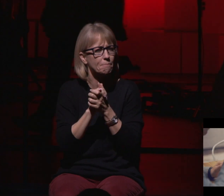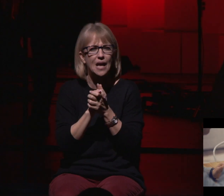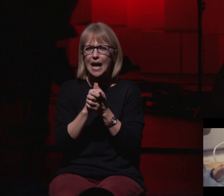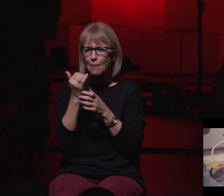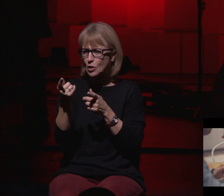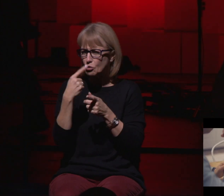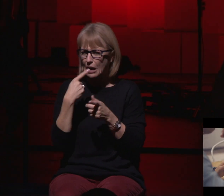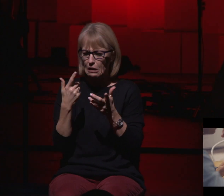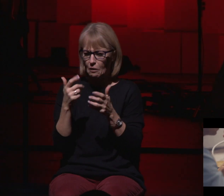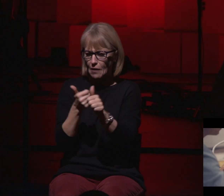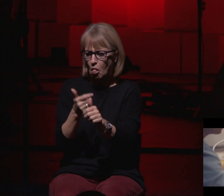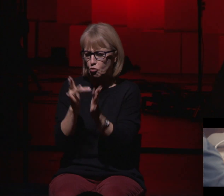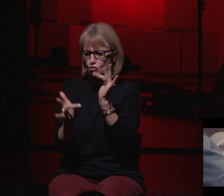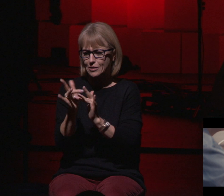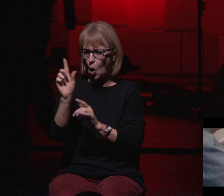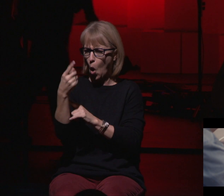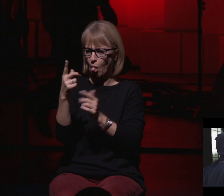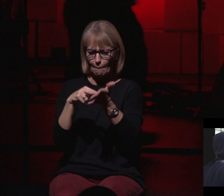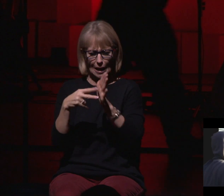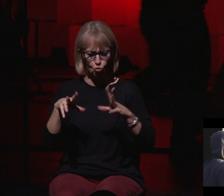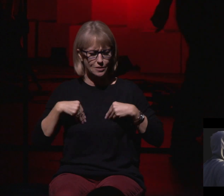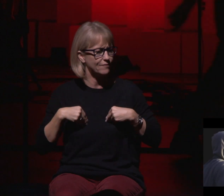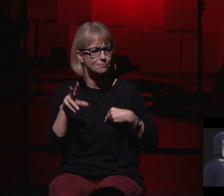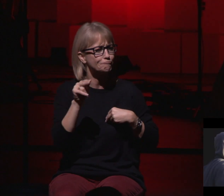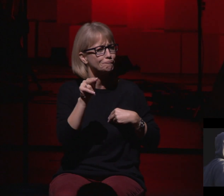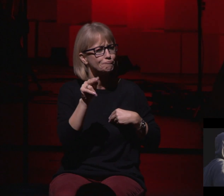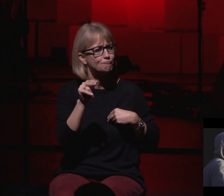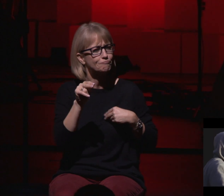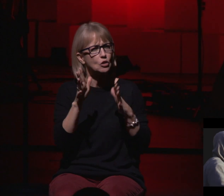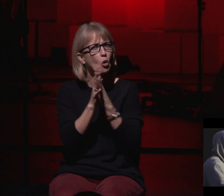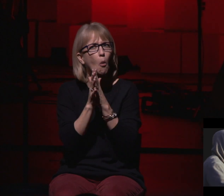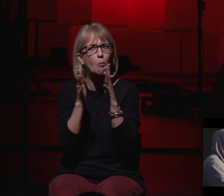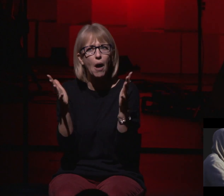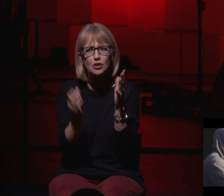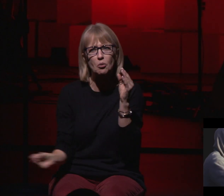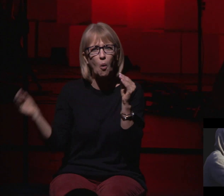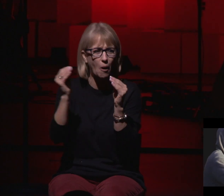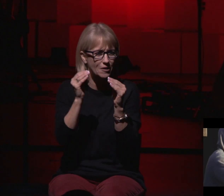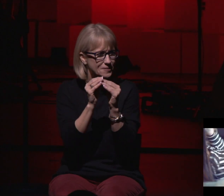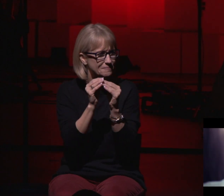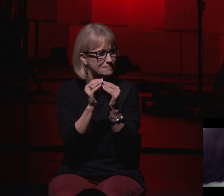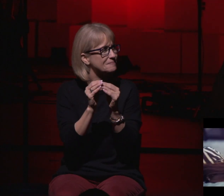following Jesus is not simply about receiving. There is so much